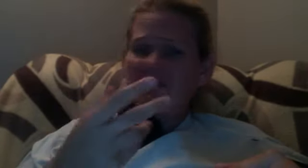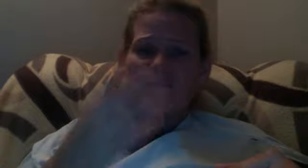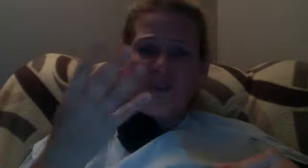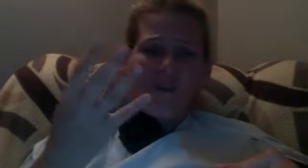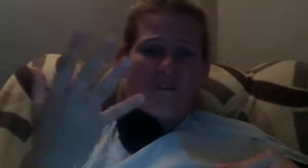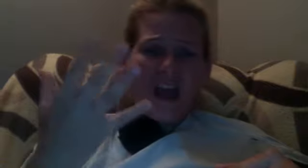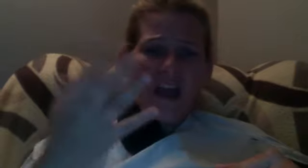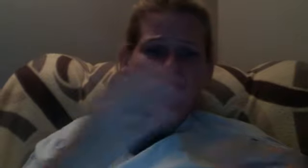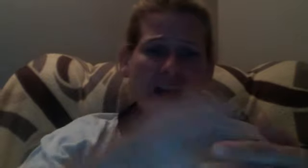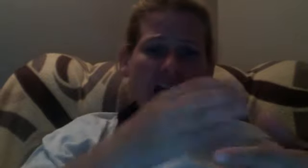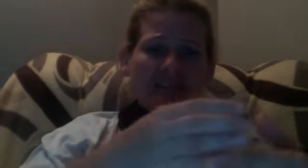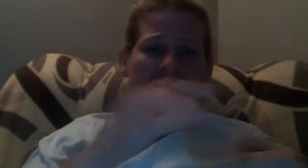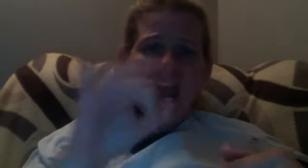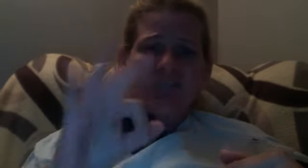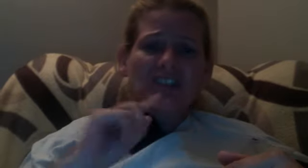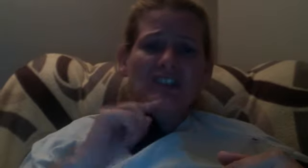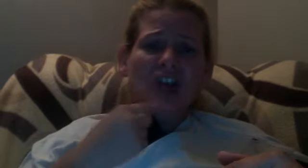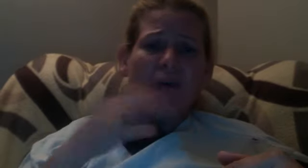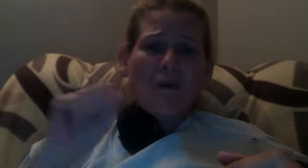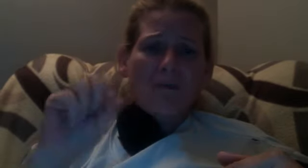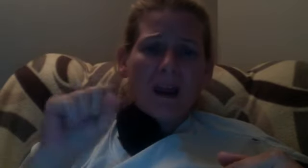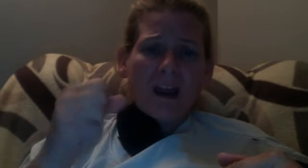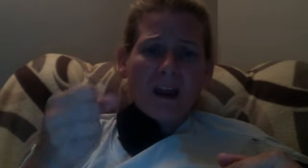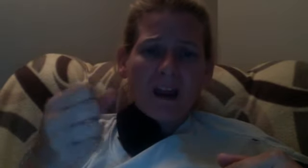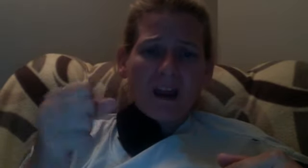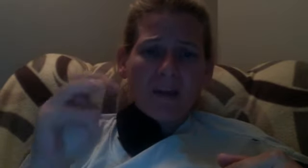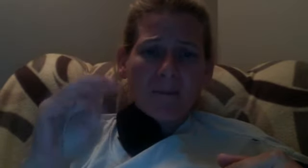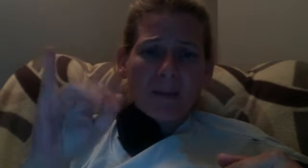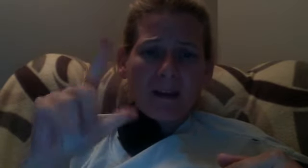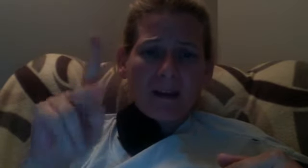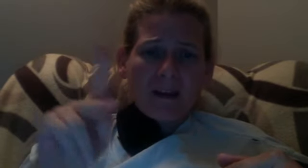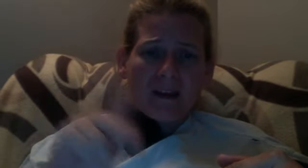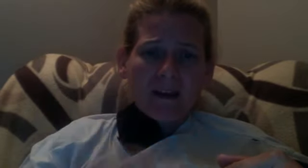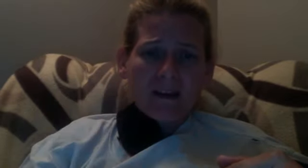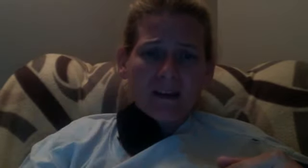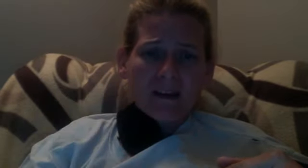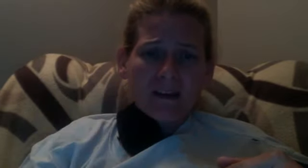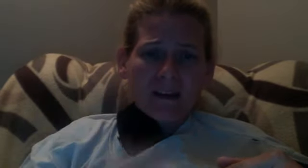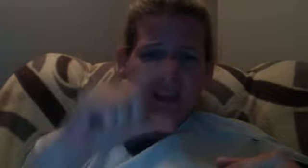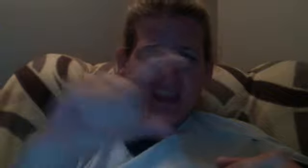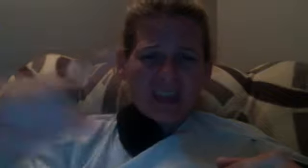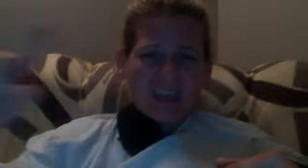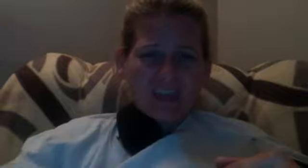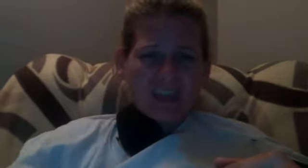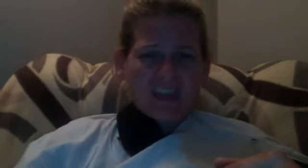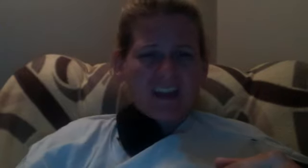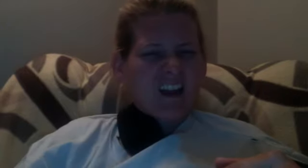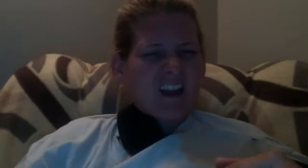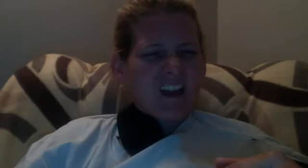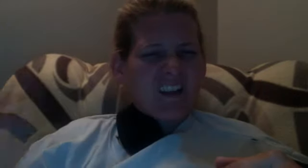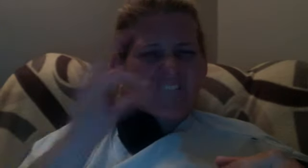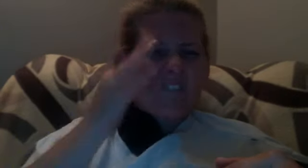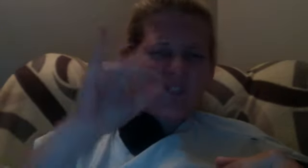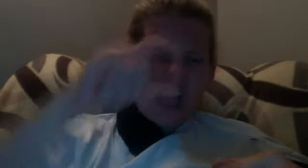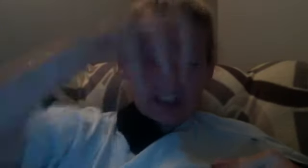man. It's brilliant. I mean, this is brilliant. Sounds good. Okay. I guess the major point for you is, what's it worth? Yeah. You're going to sell it.